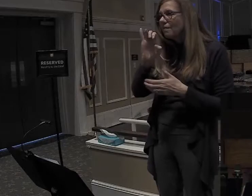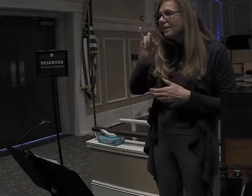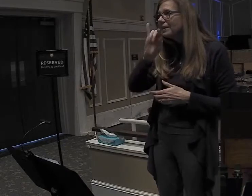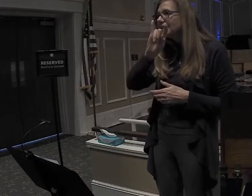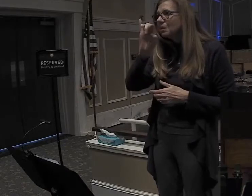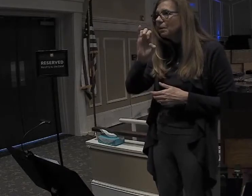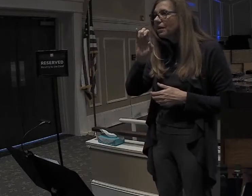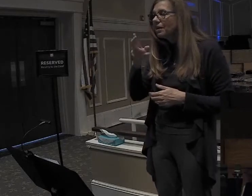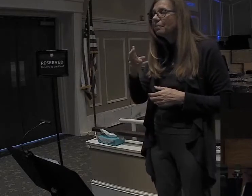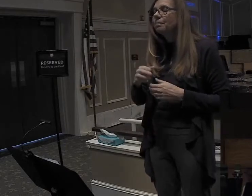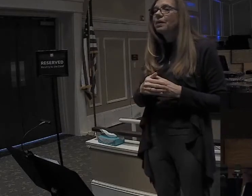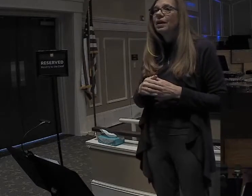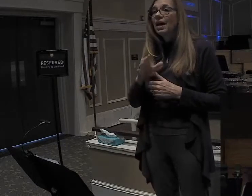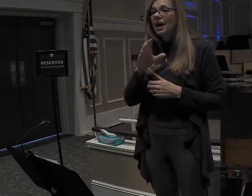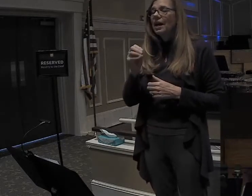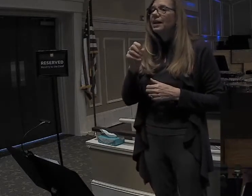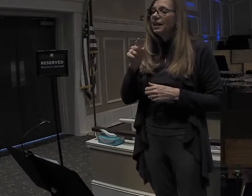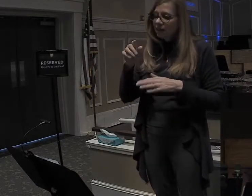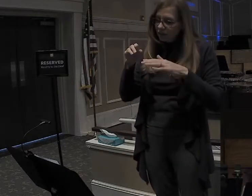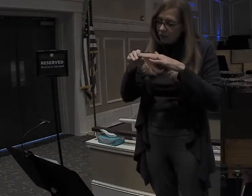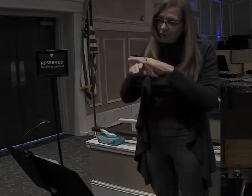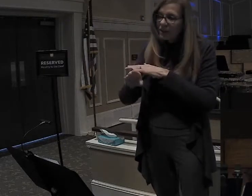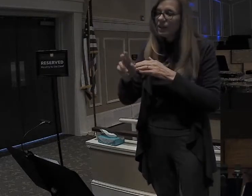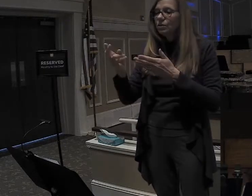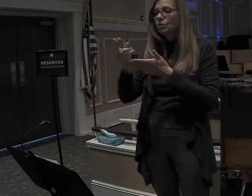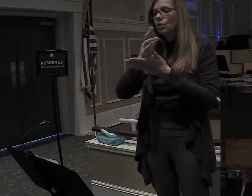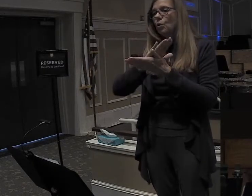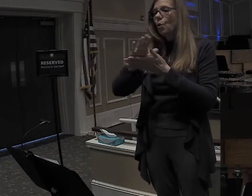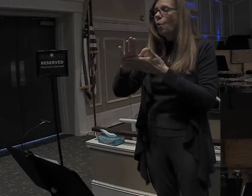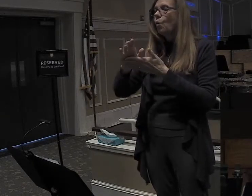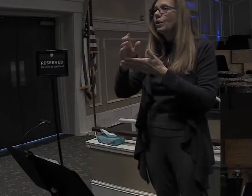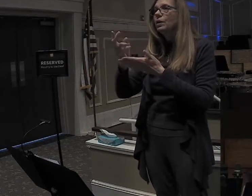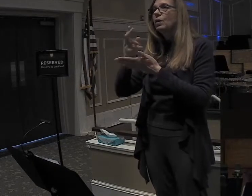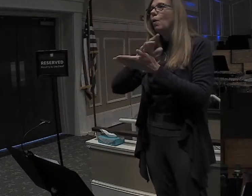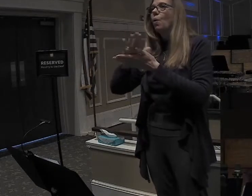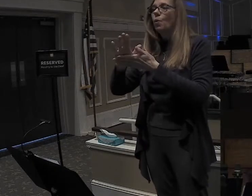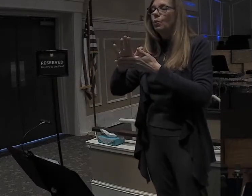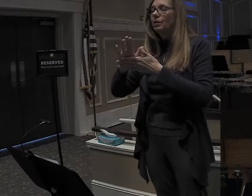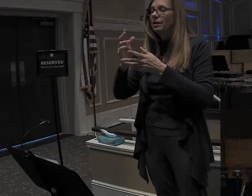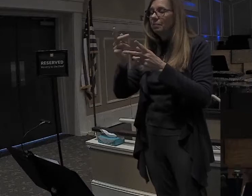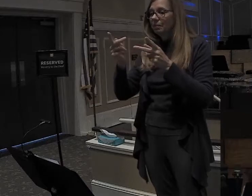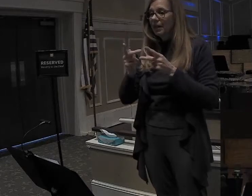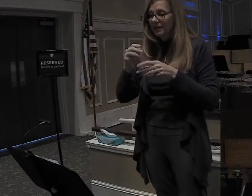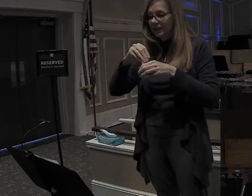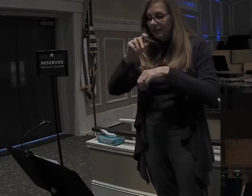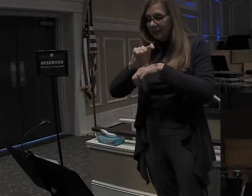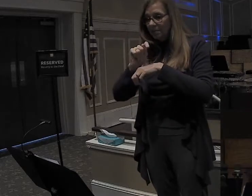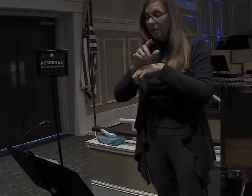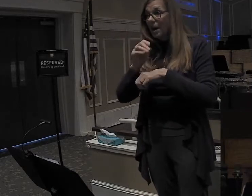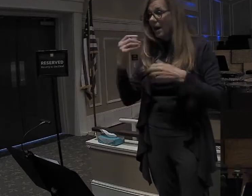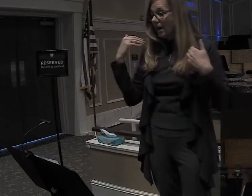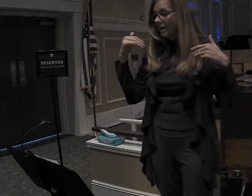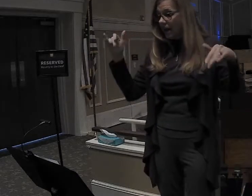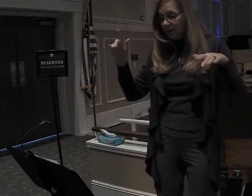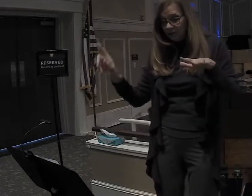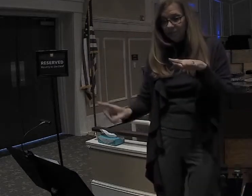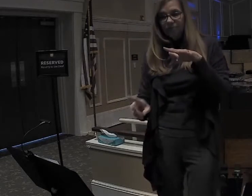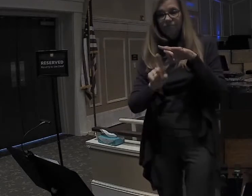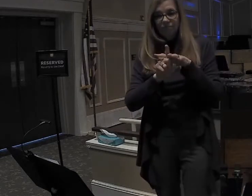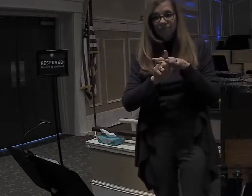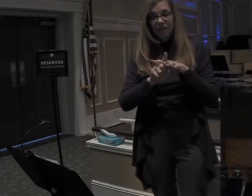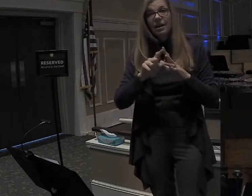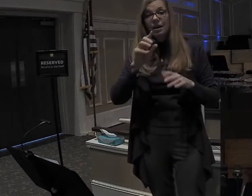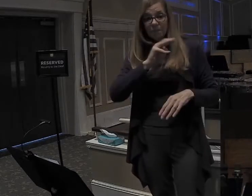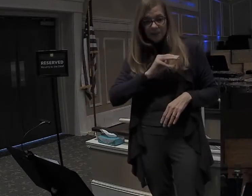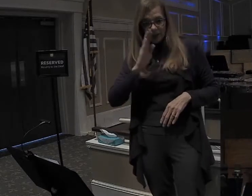coming Messiah, and he goes in the Holy of Holies, and an angel announces him that he is